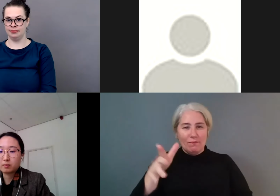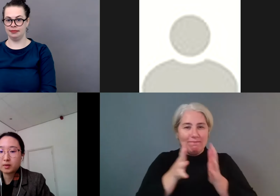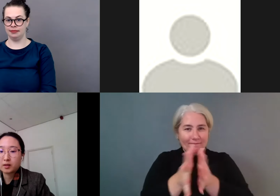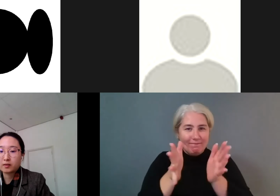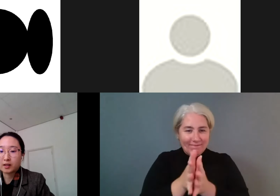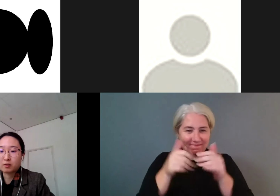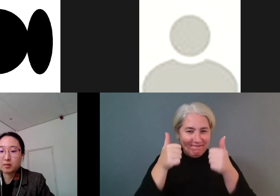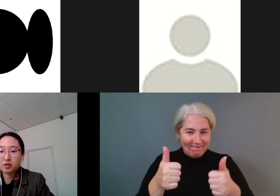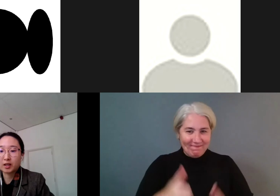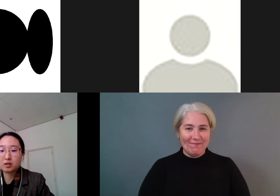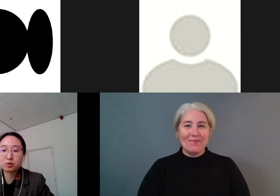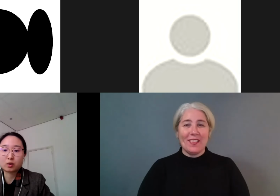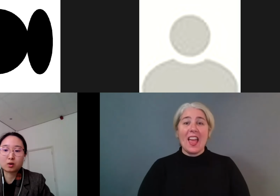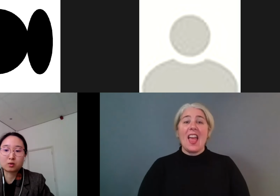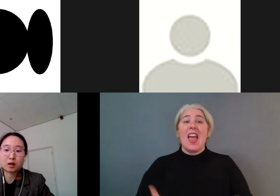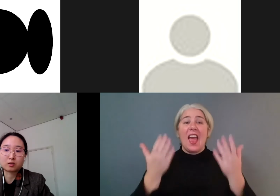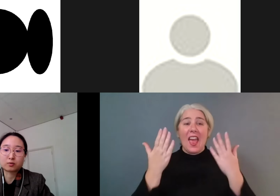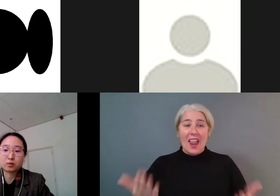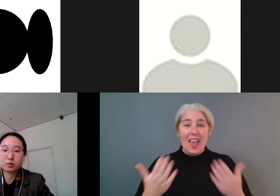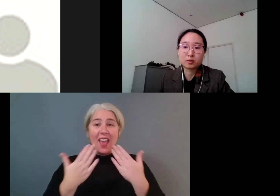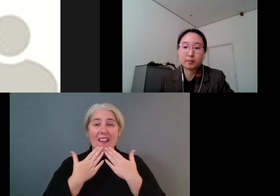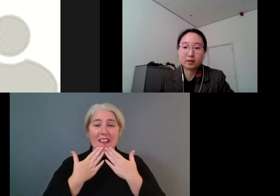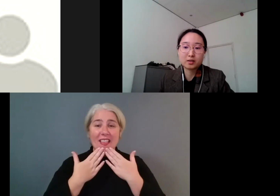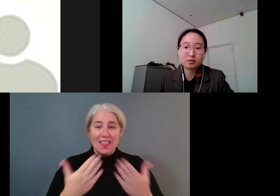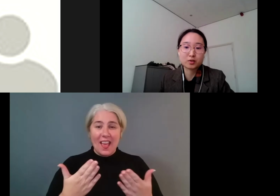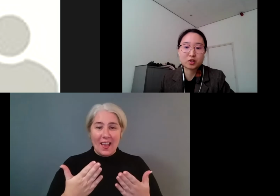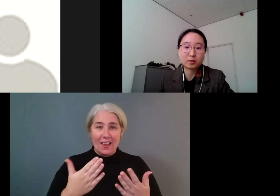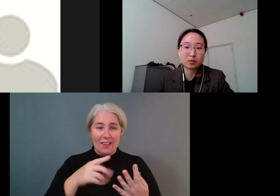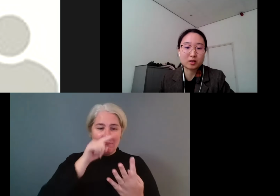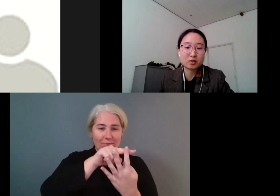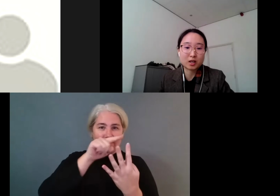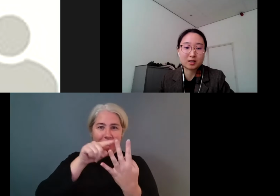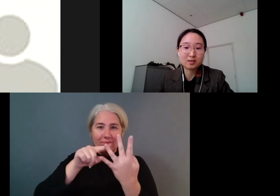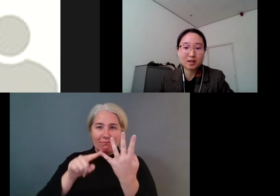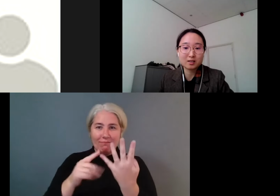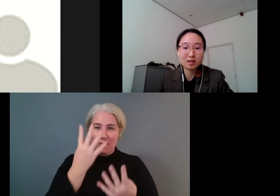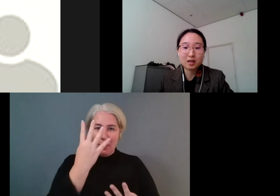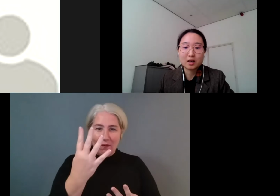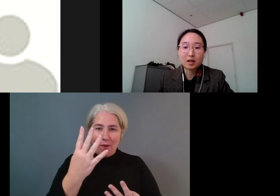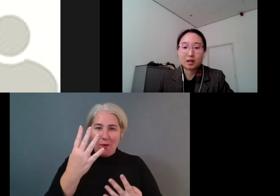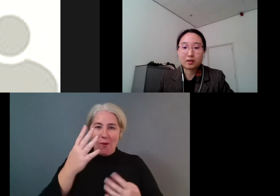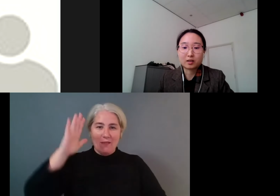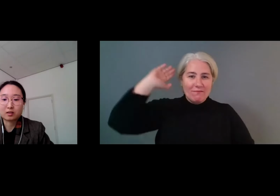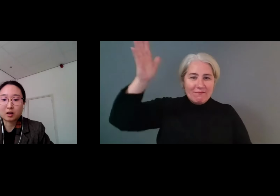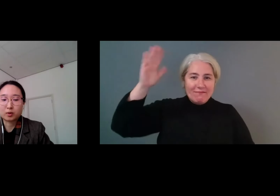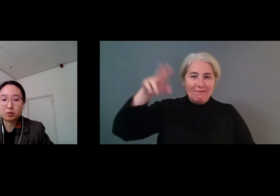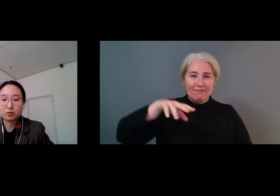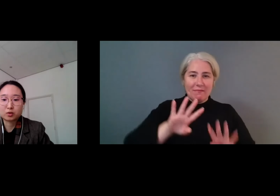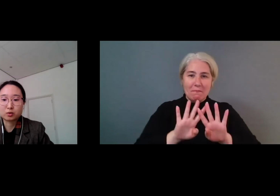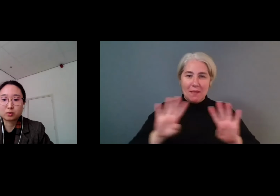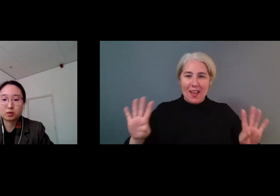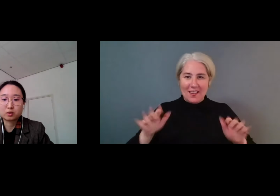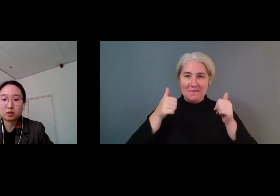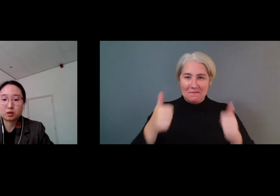So thanks very much again to all our 4 panelists for sharing your knowledge and insights. And I think now we'll